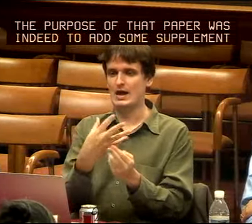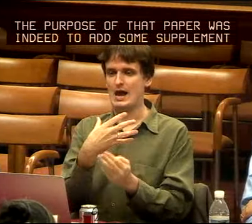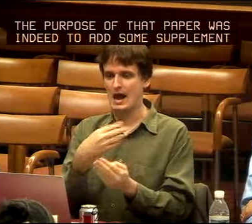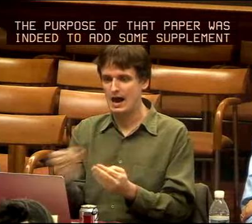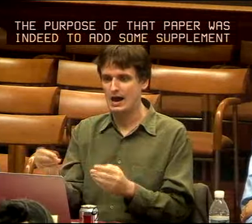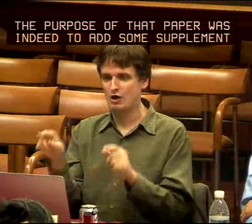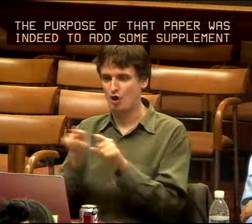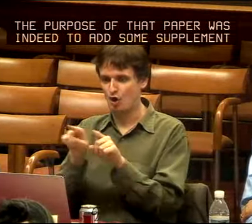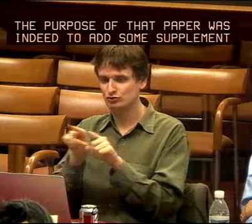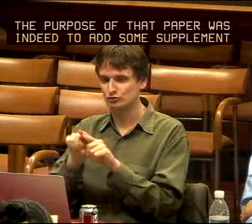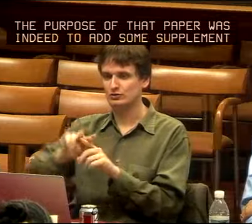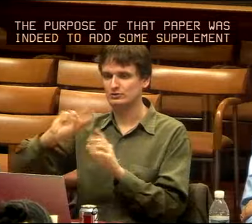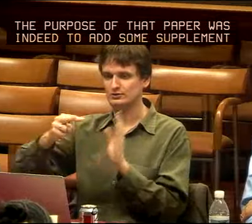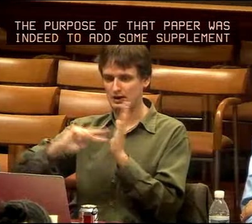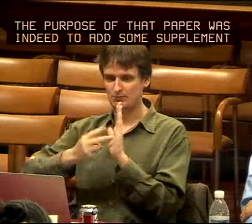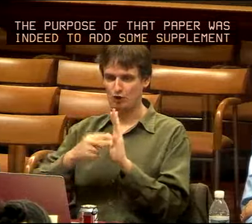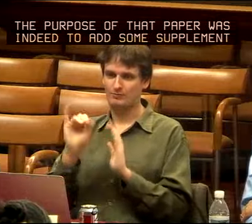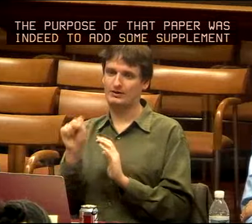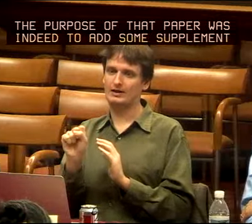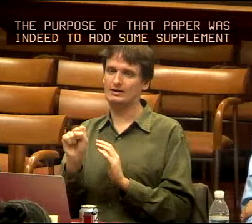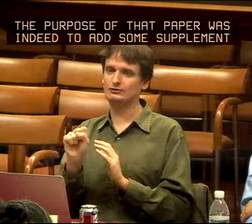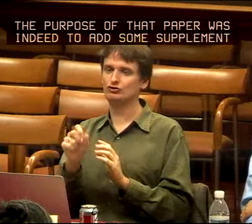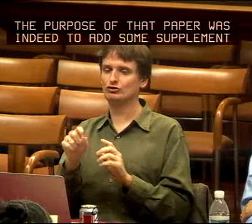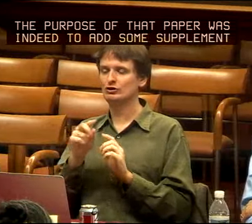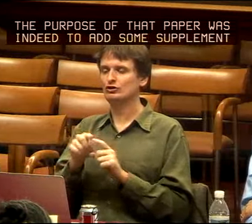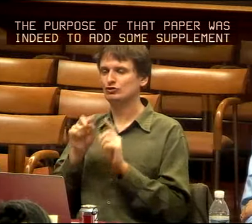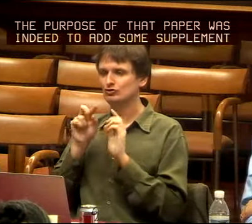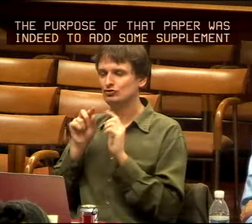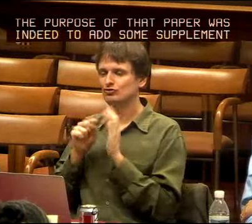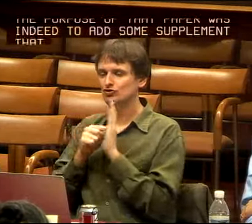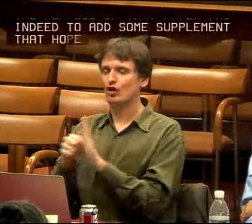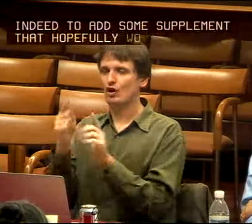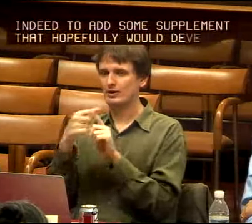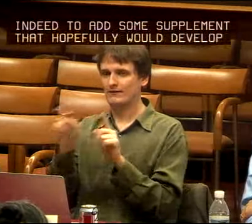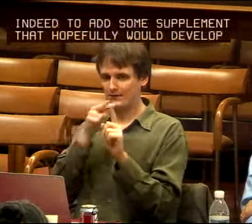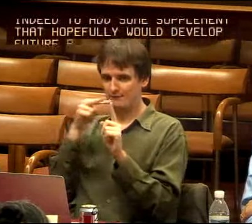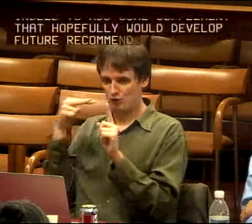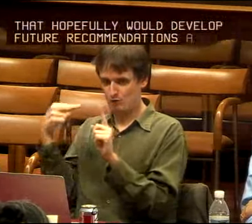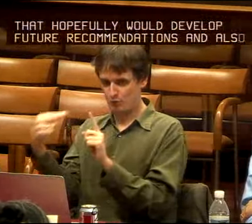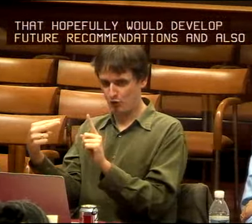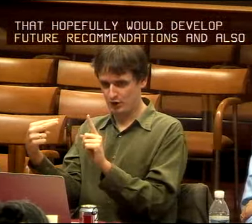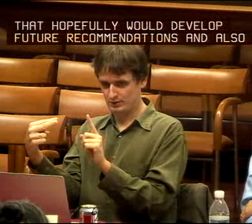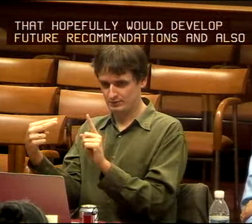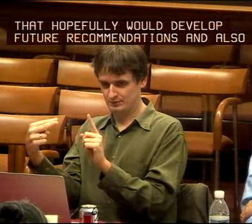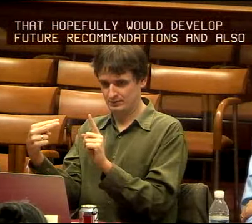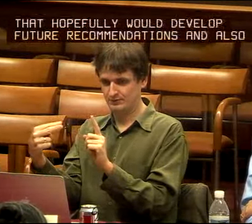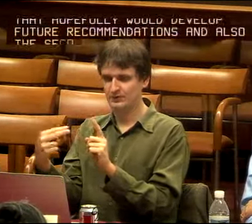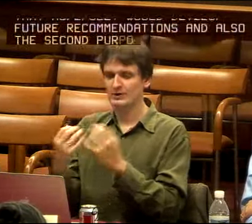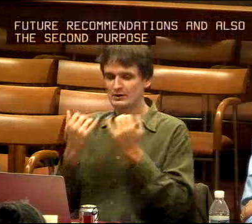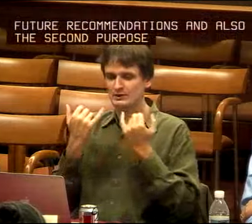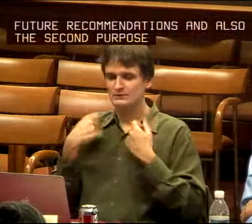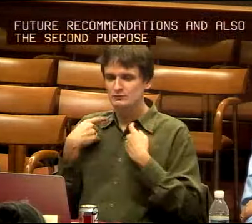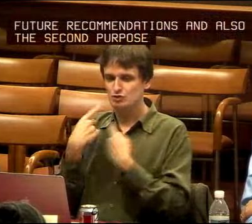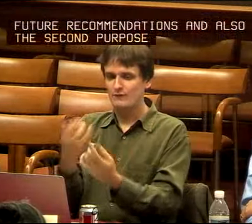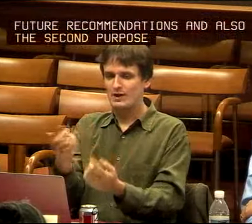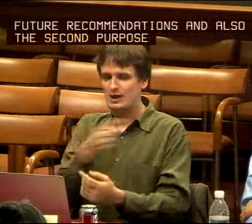future recommendations. And also, the second purpose was to give different viewpoints.